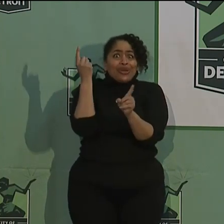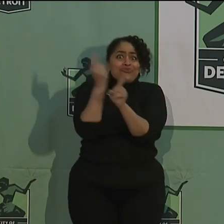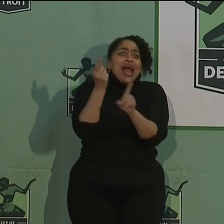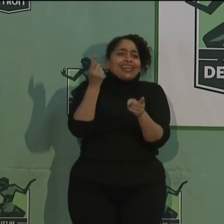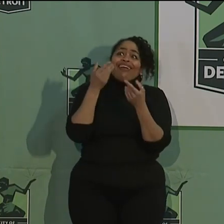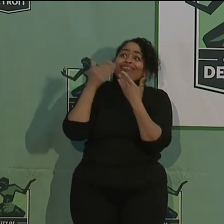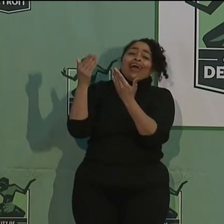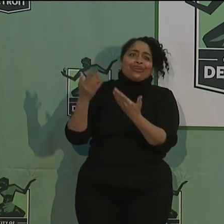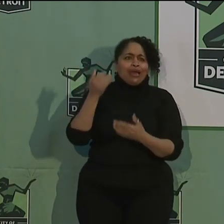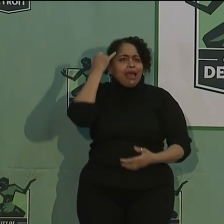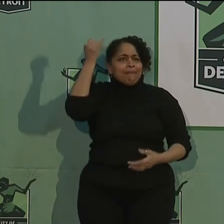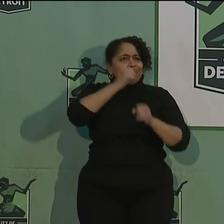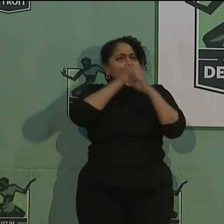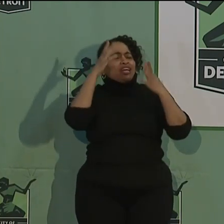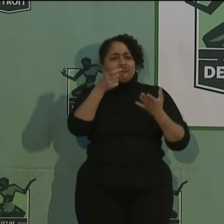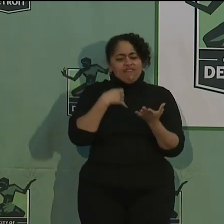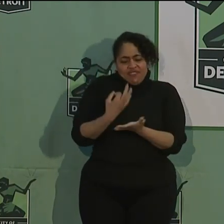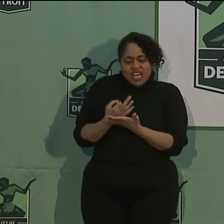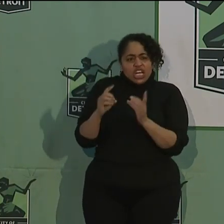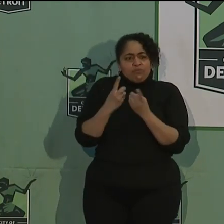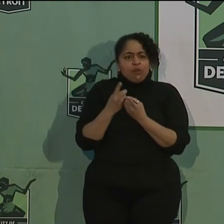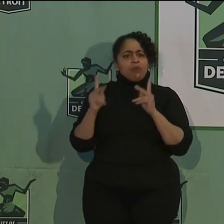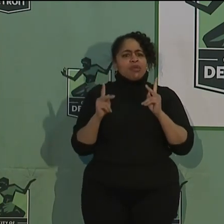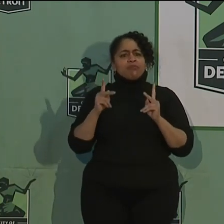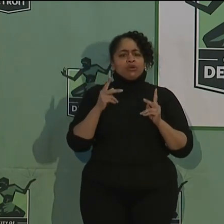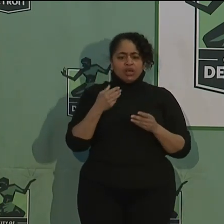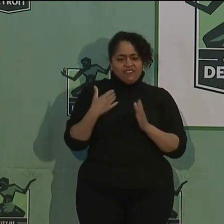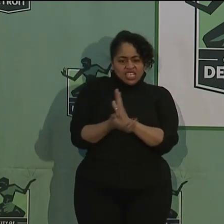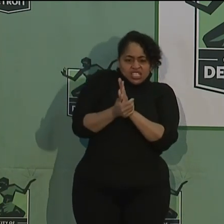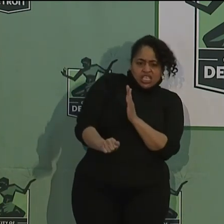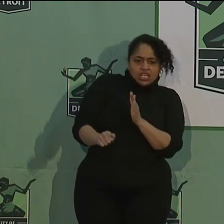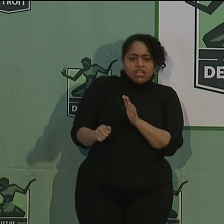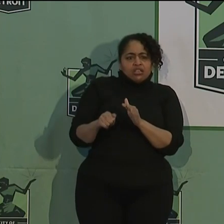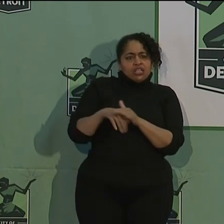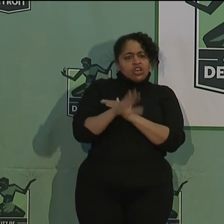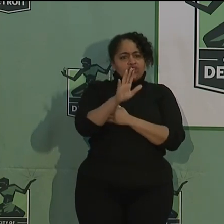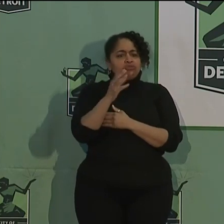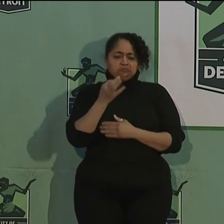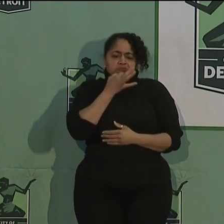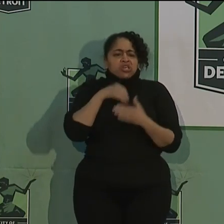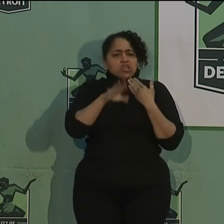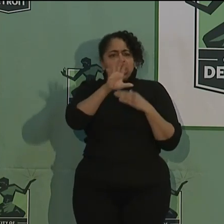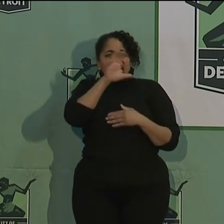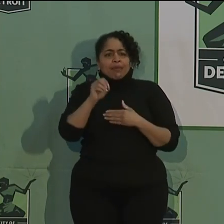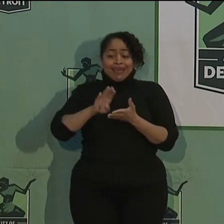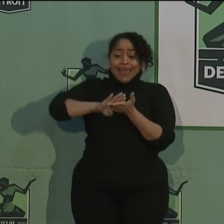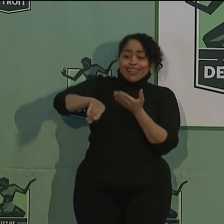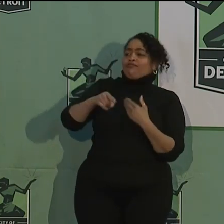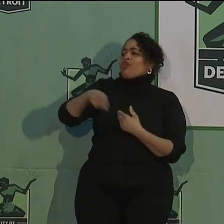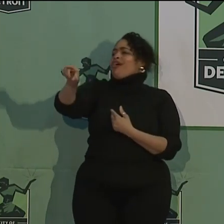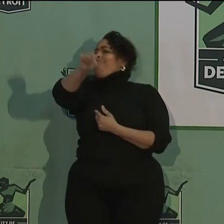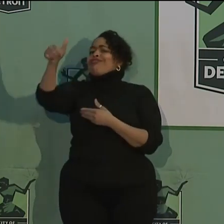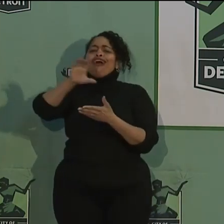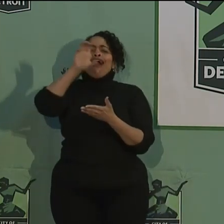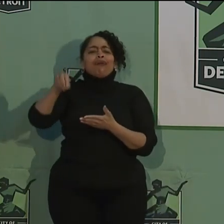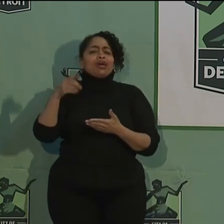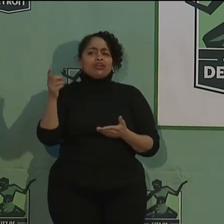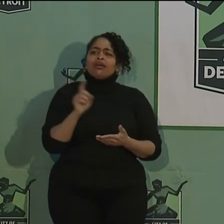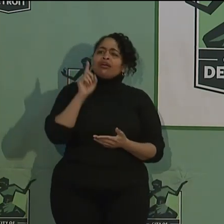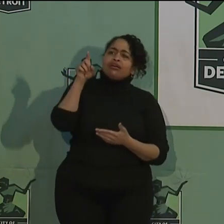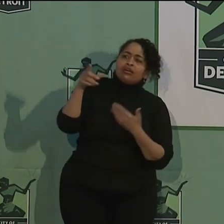that you've got a finance department where people have expertise in your company. If they got laid off and went somewhere else, if you go to restart